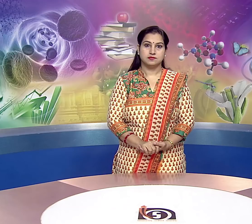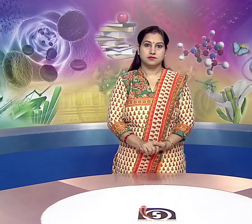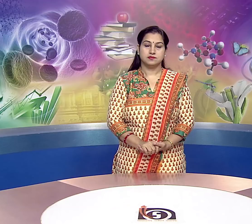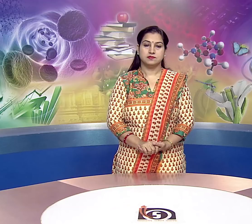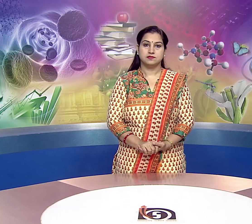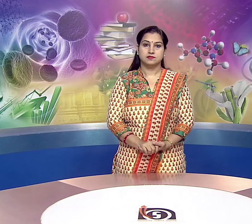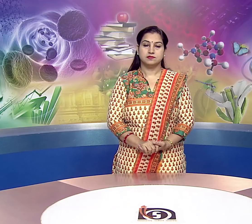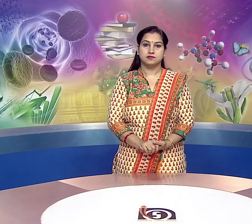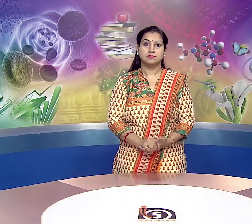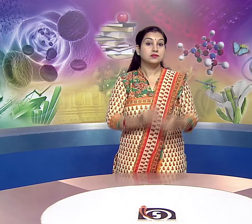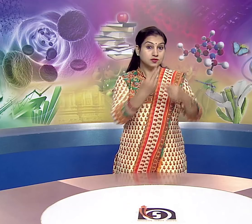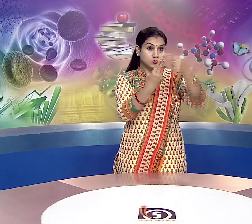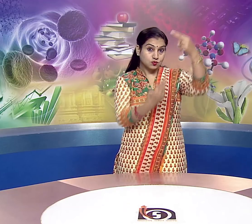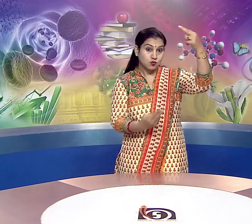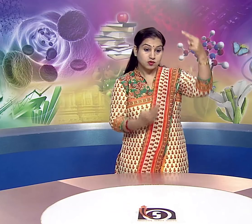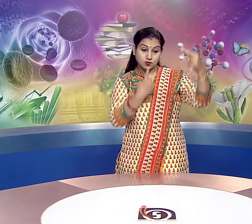The story is told